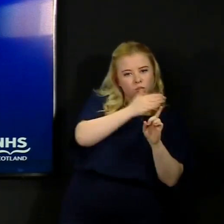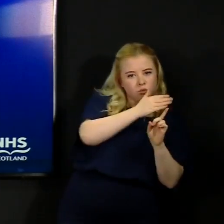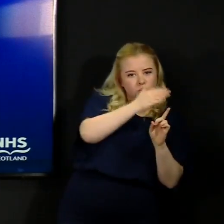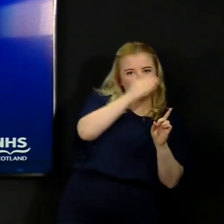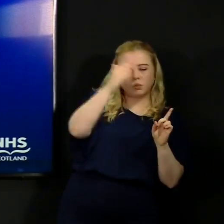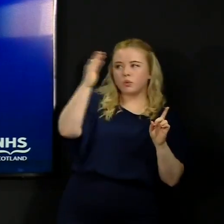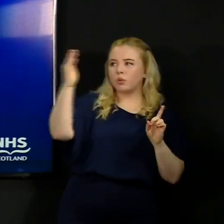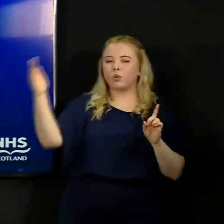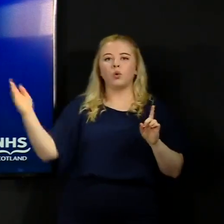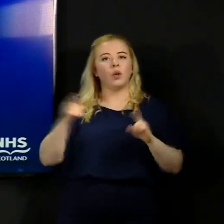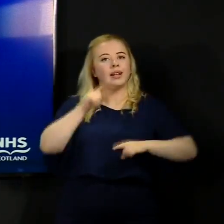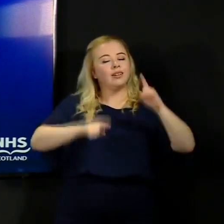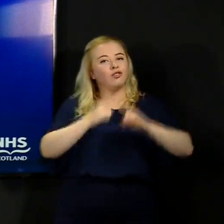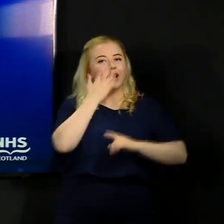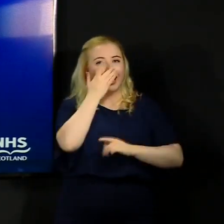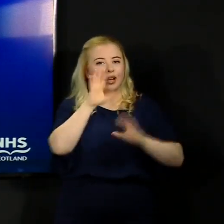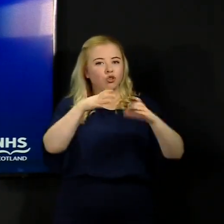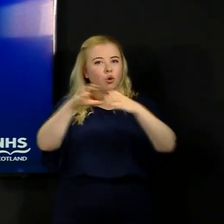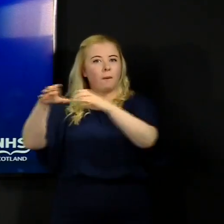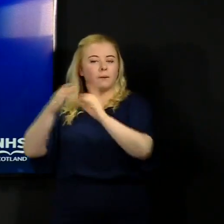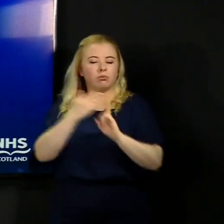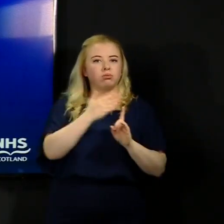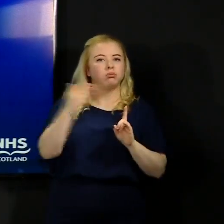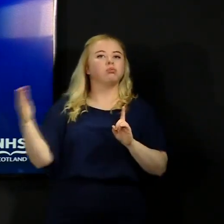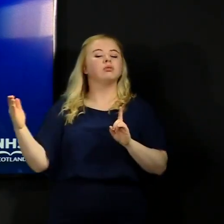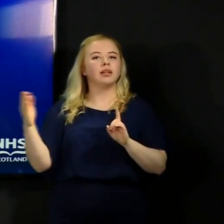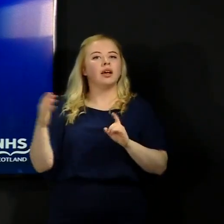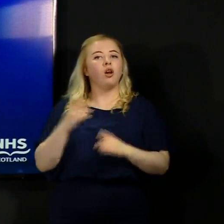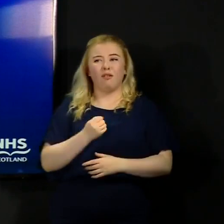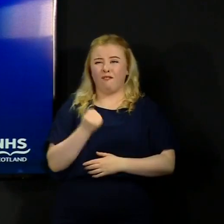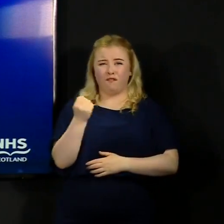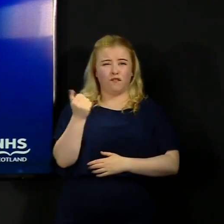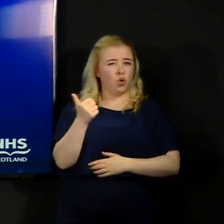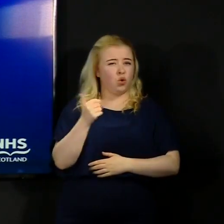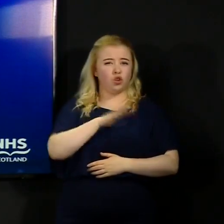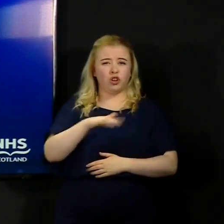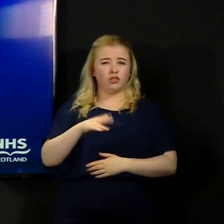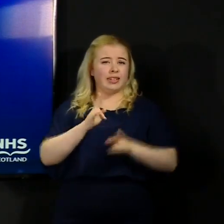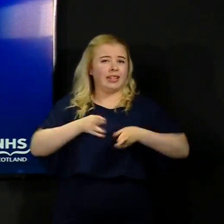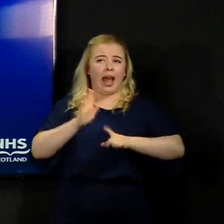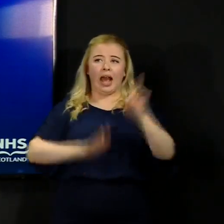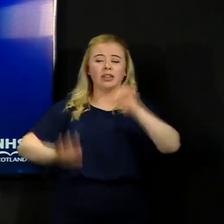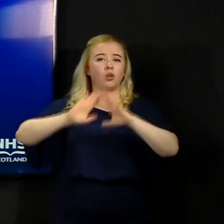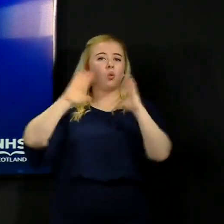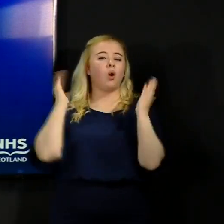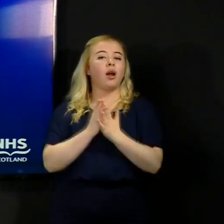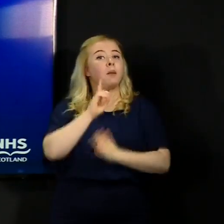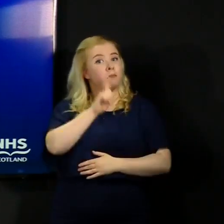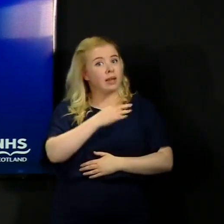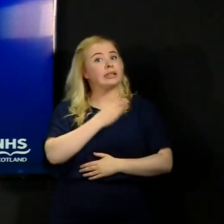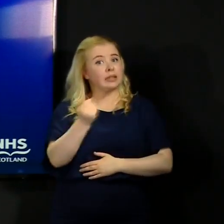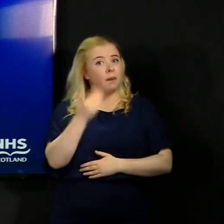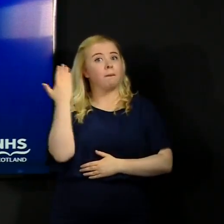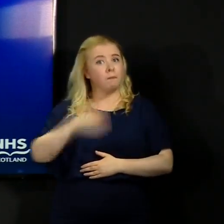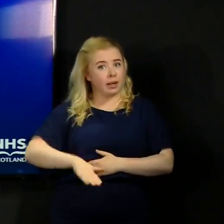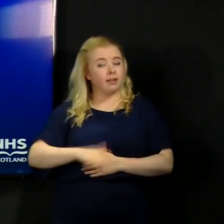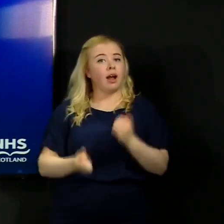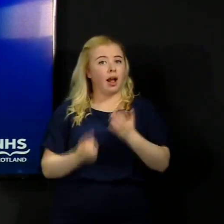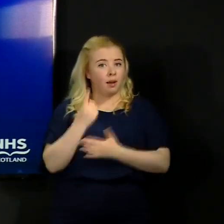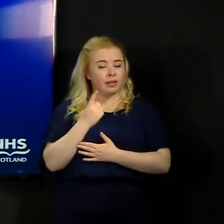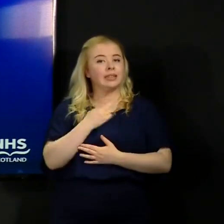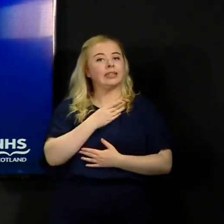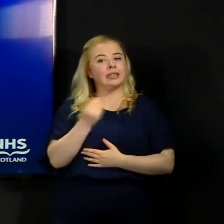groups. Very few children have died of this disease globally, but there have been some, and there have been some that have got very, very sick.